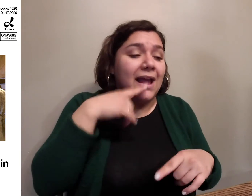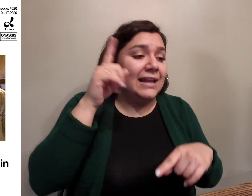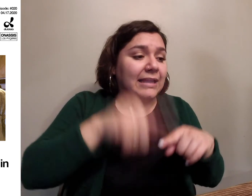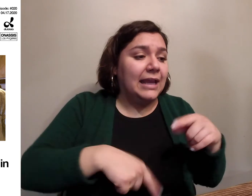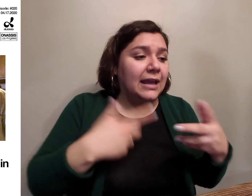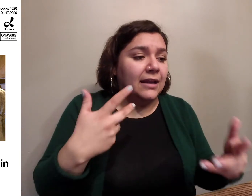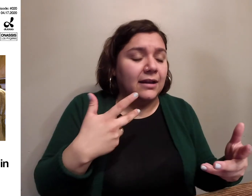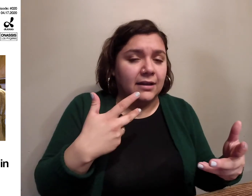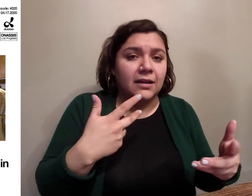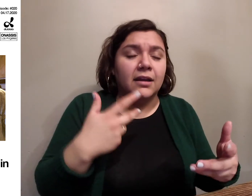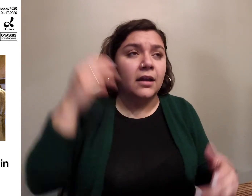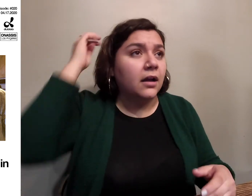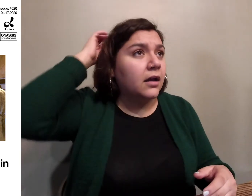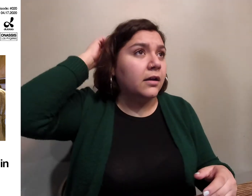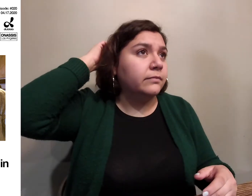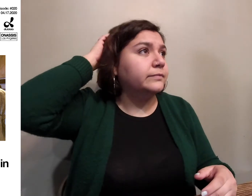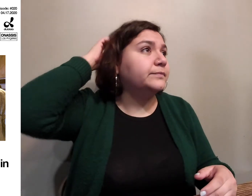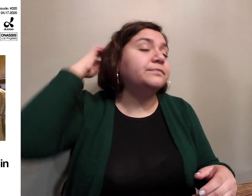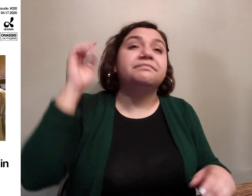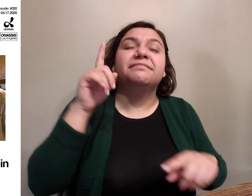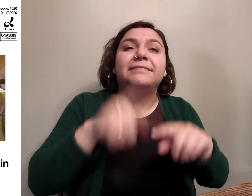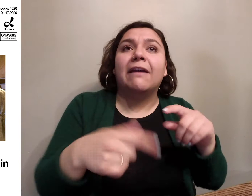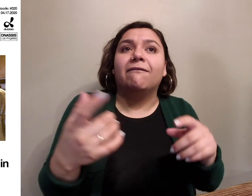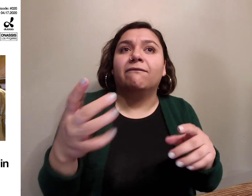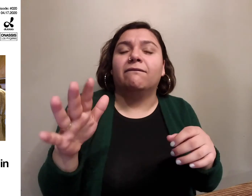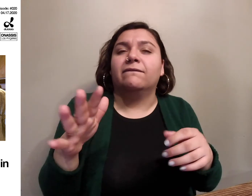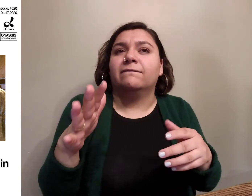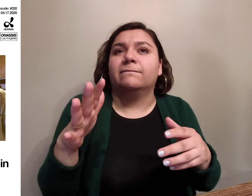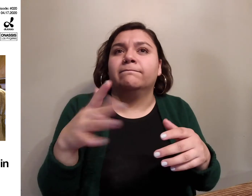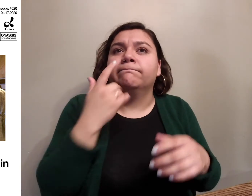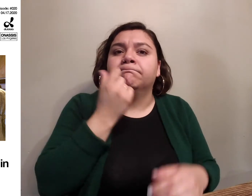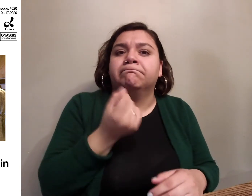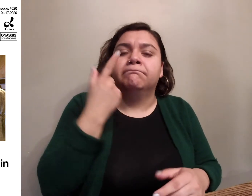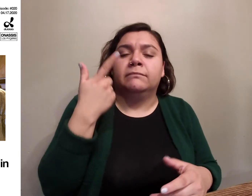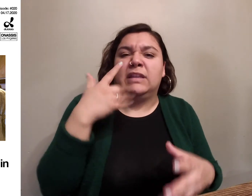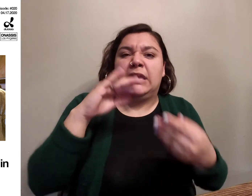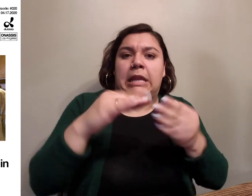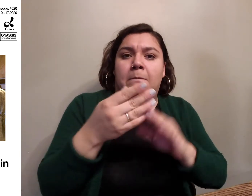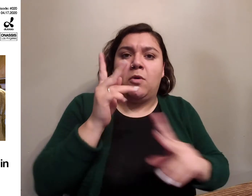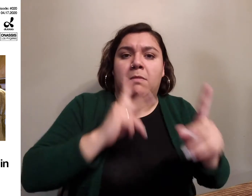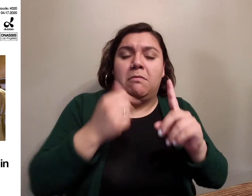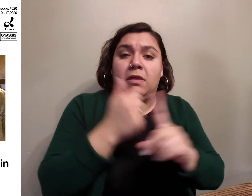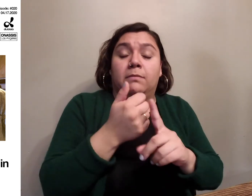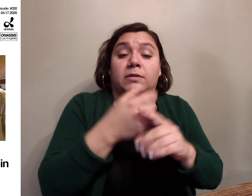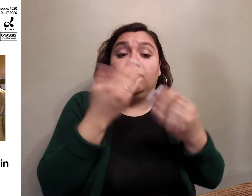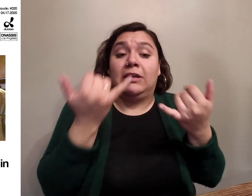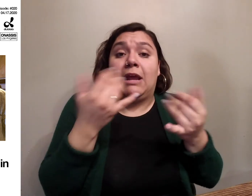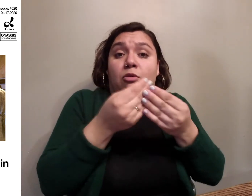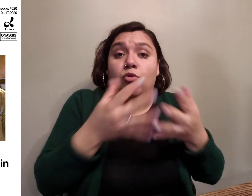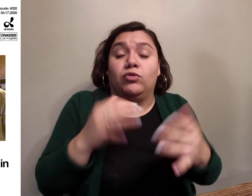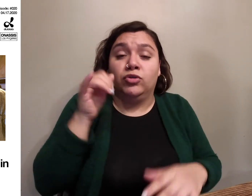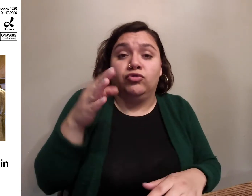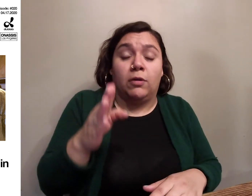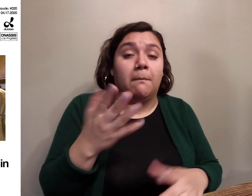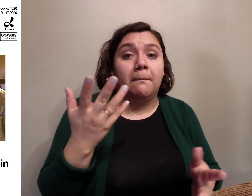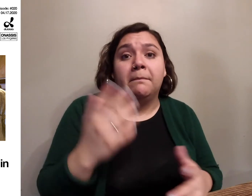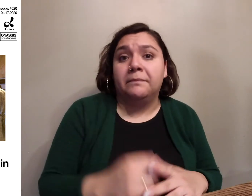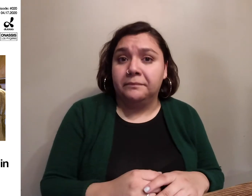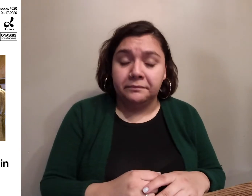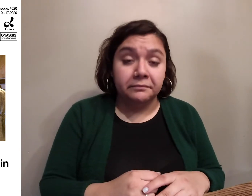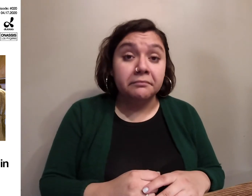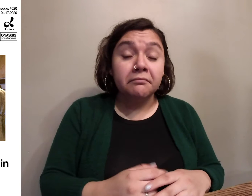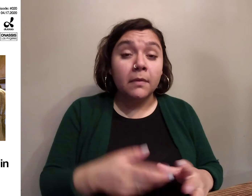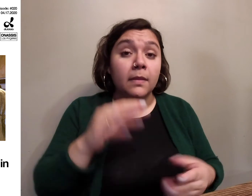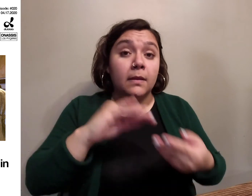numbers of people who are losing their jobs. I can't think of, and the numbers of people who are exposing themselves to